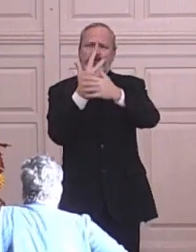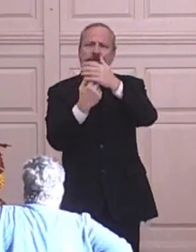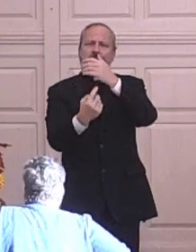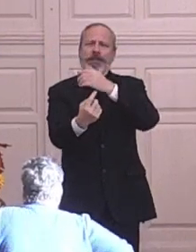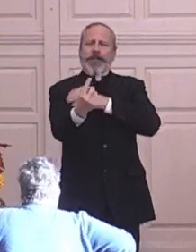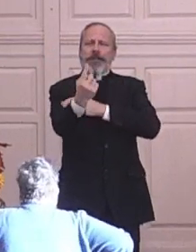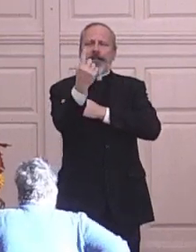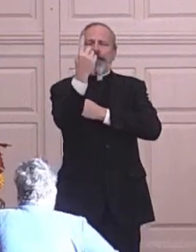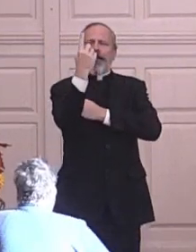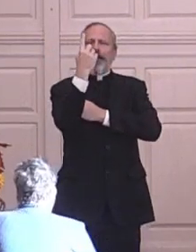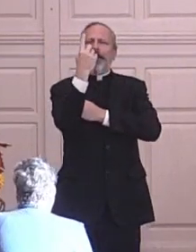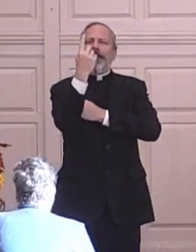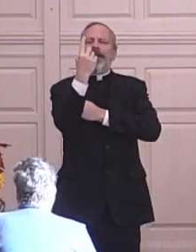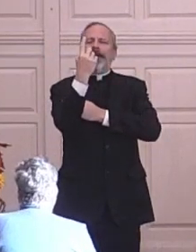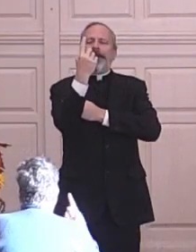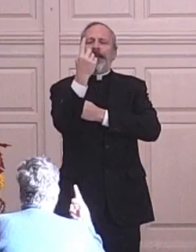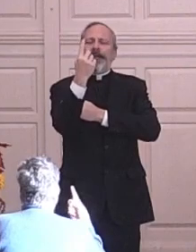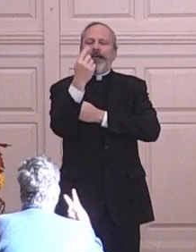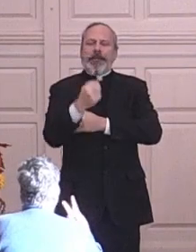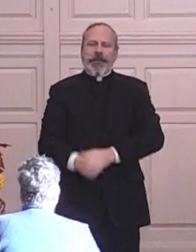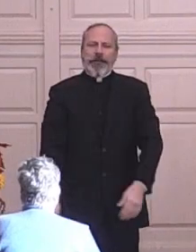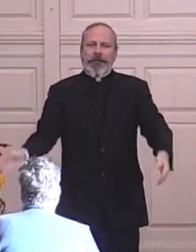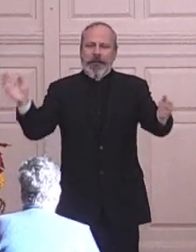blessed Trinity.